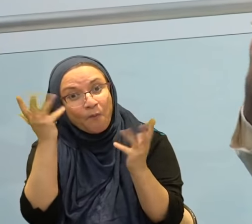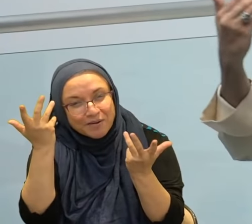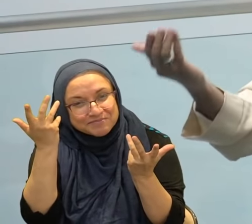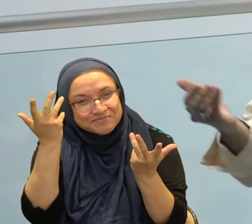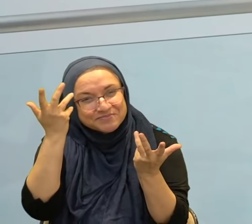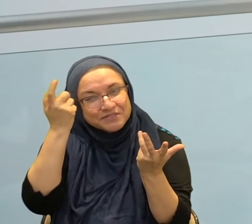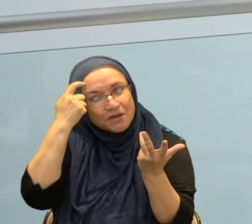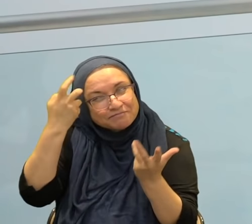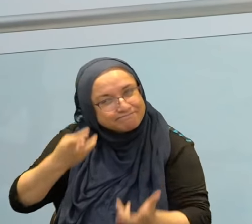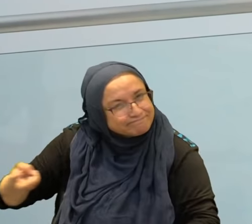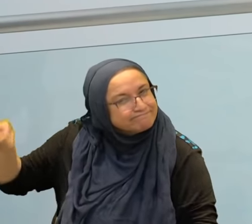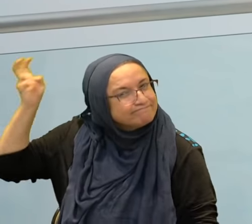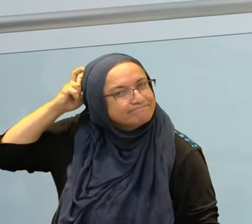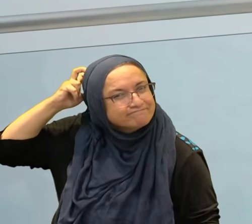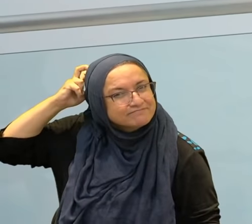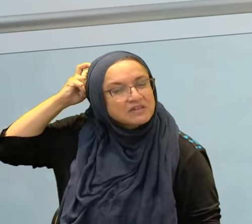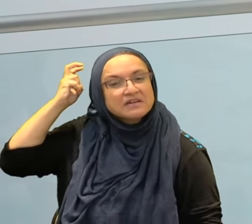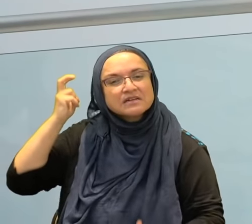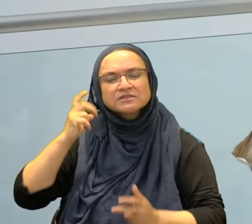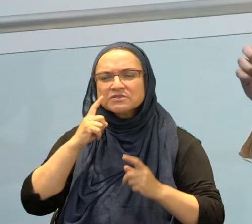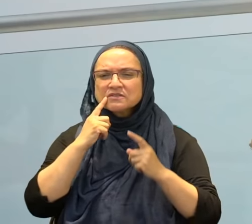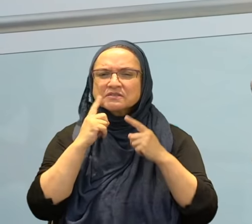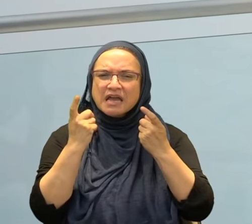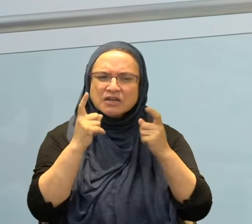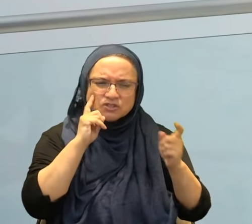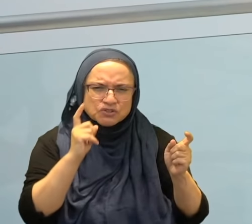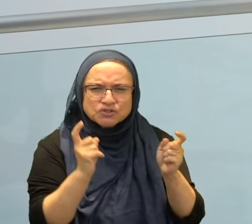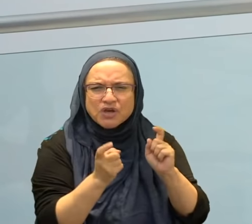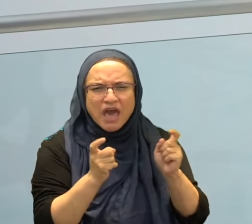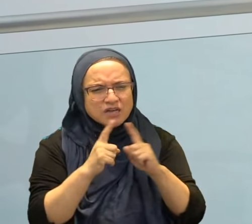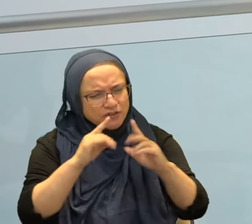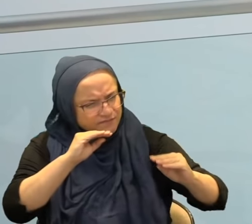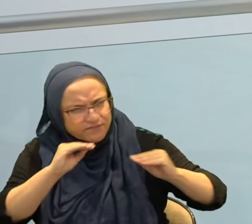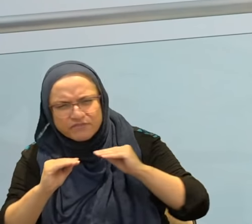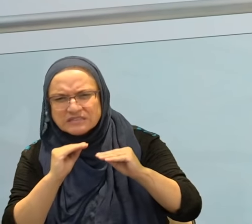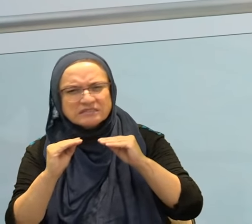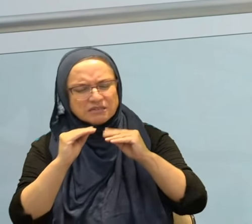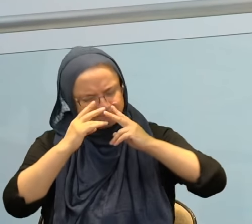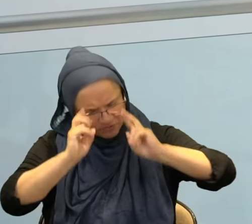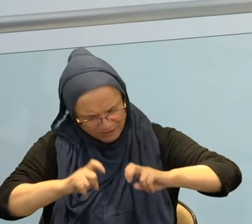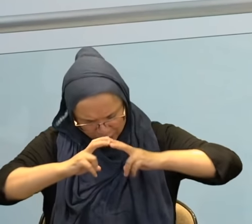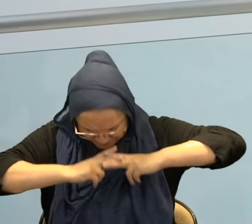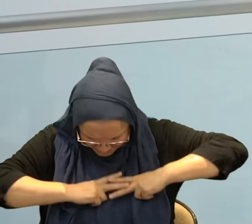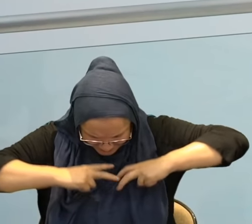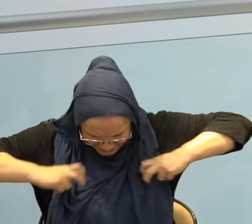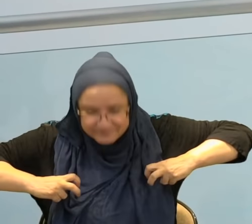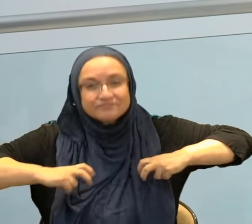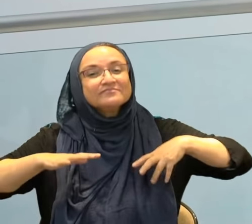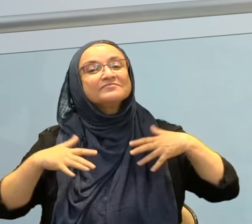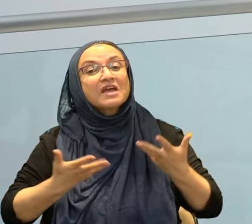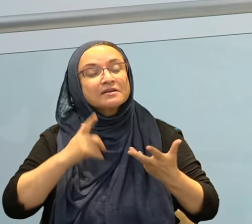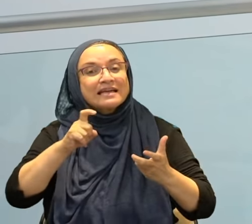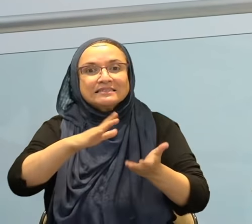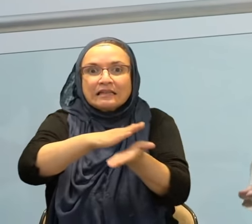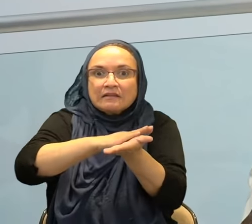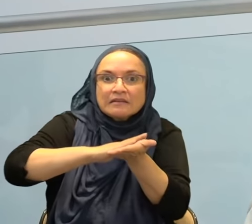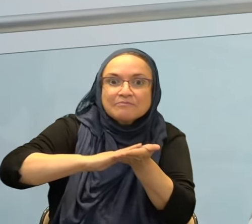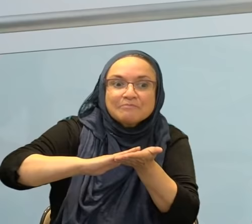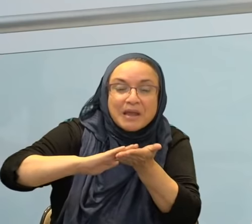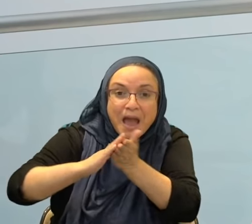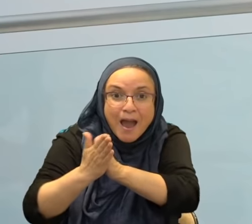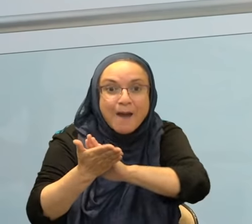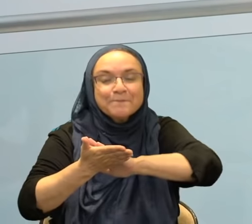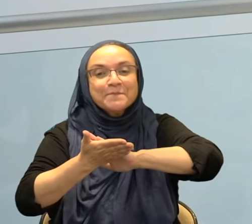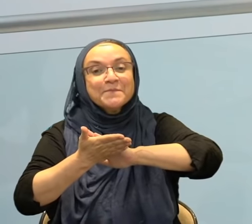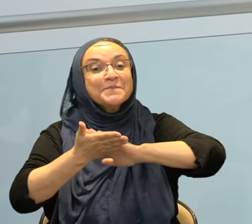or where you've actually never been and let it be an actual better place. And the reality is that a lot